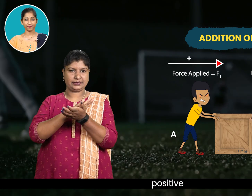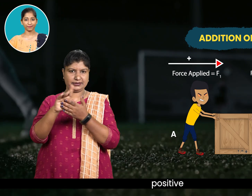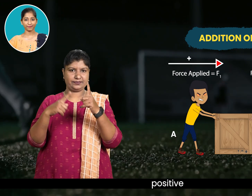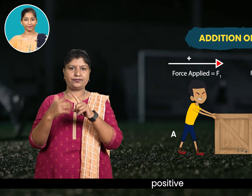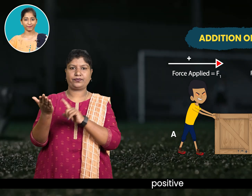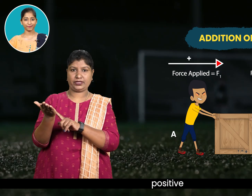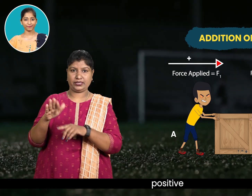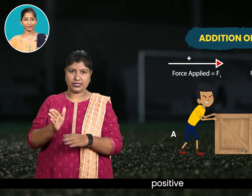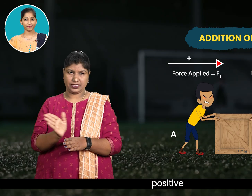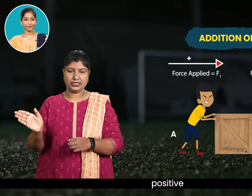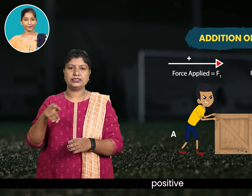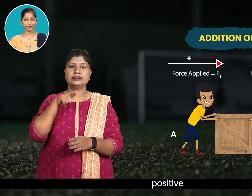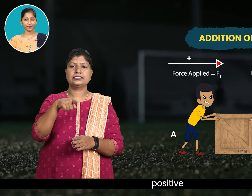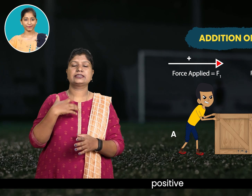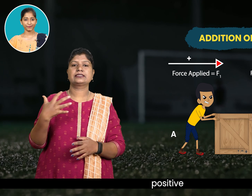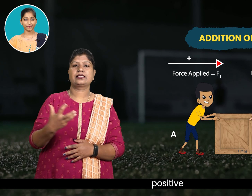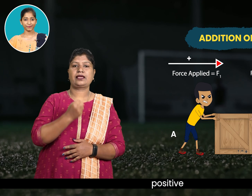positive.